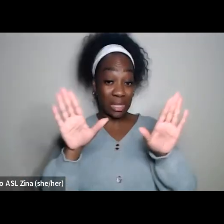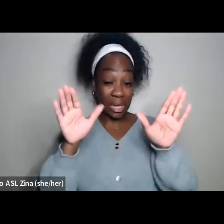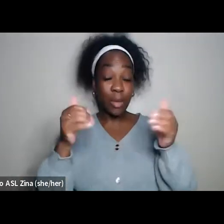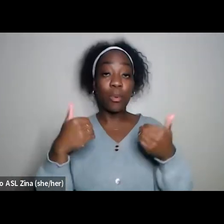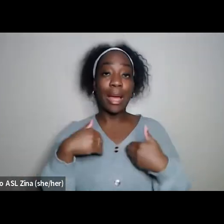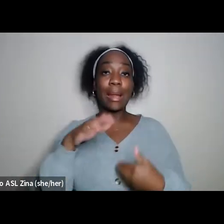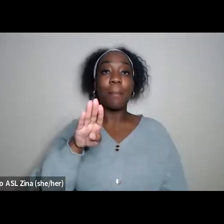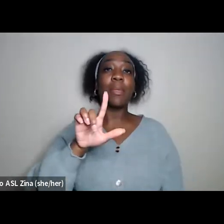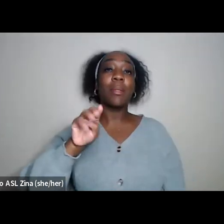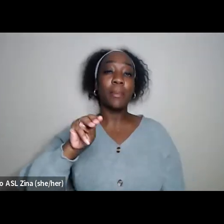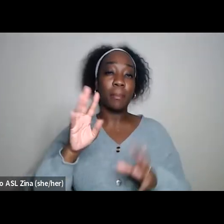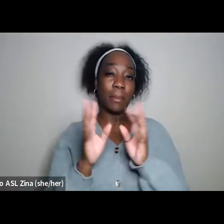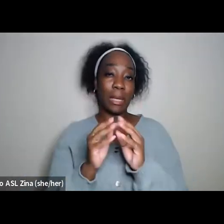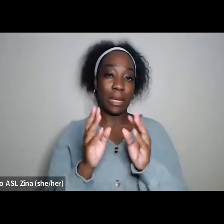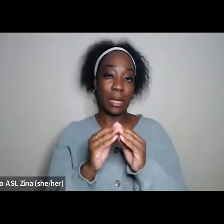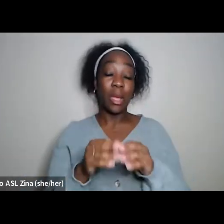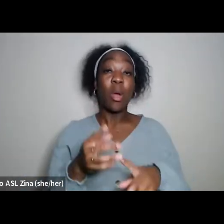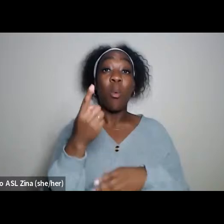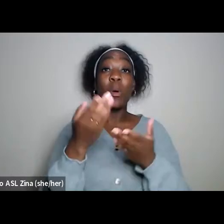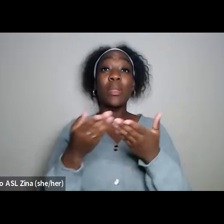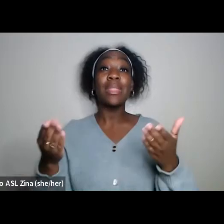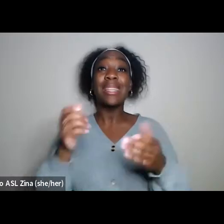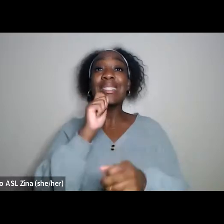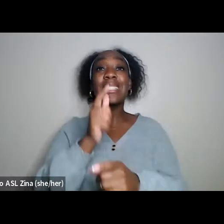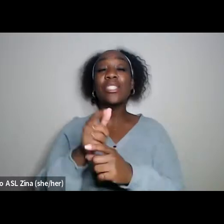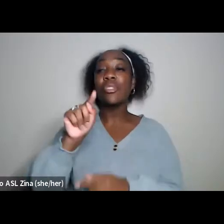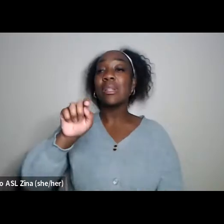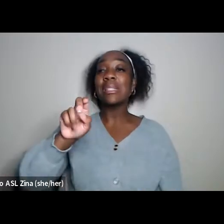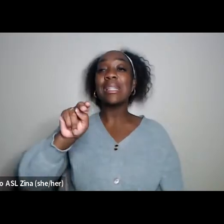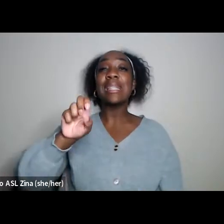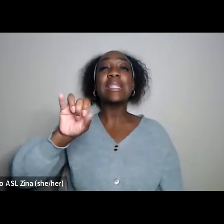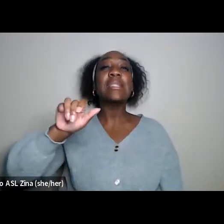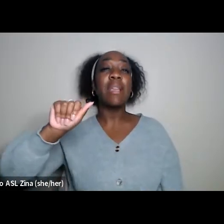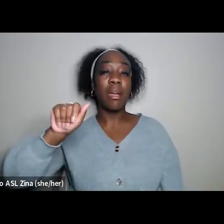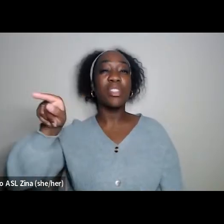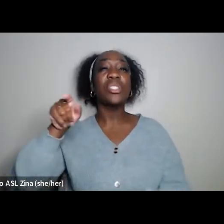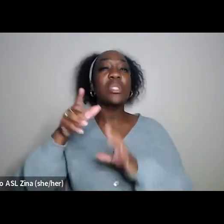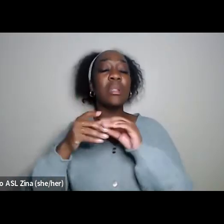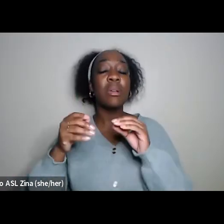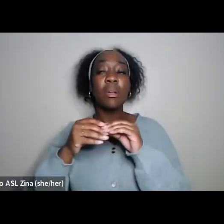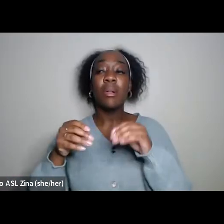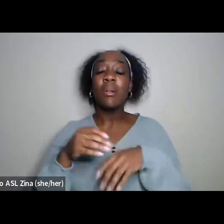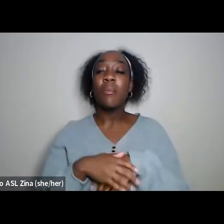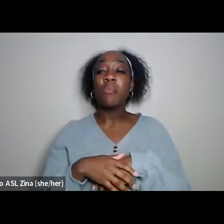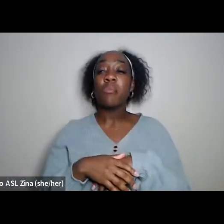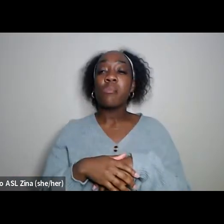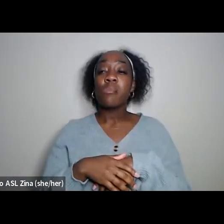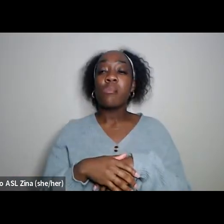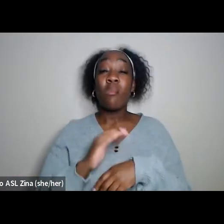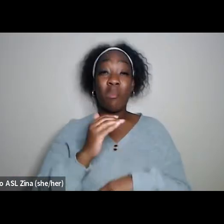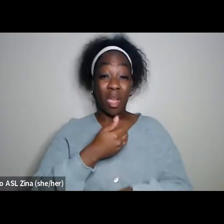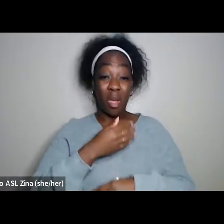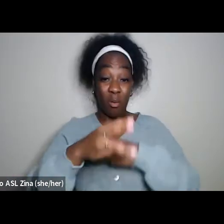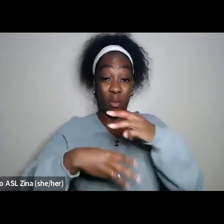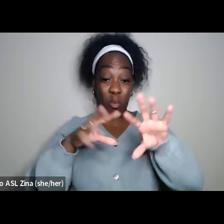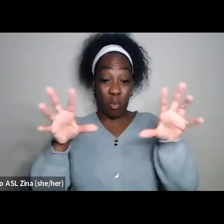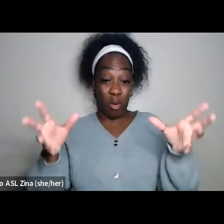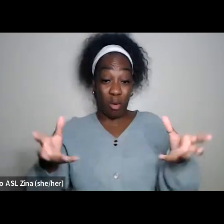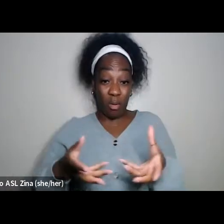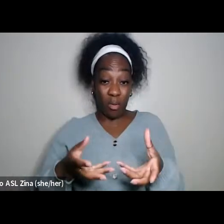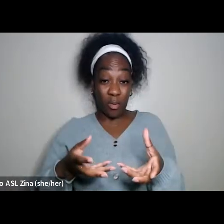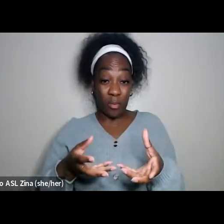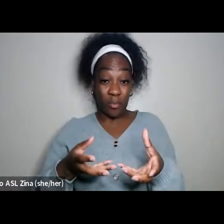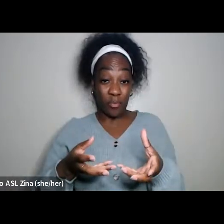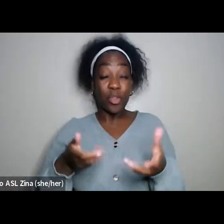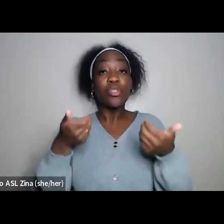things that Sister Tunisia said is this world has tried to